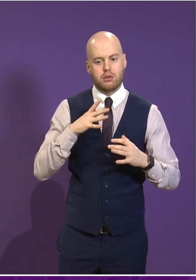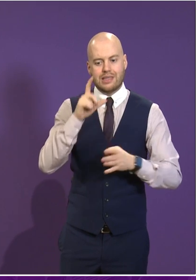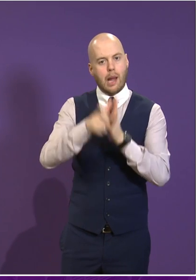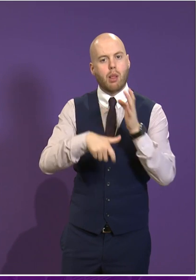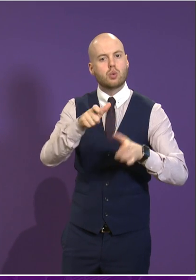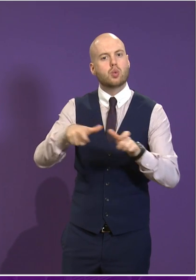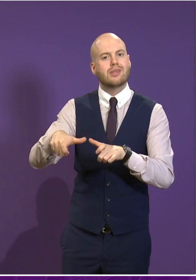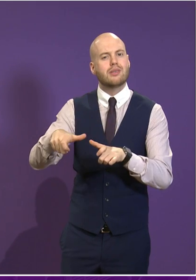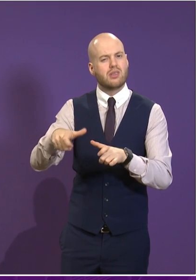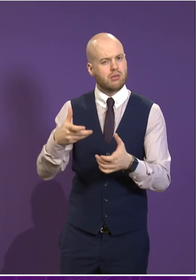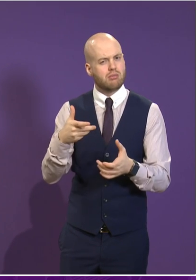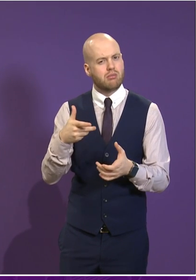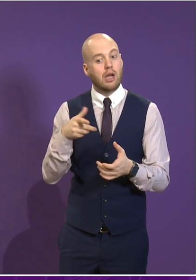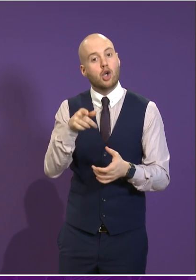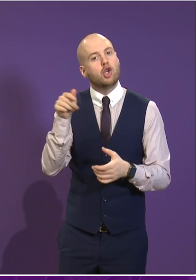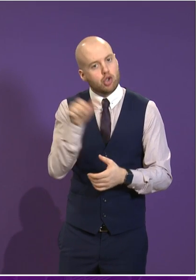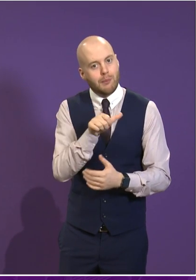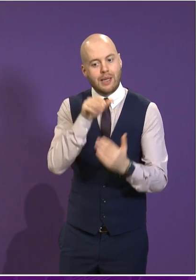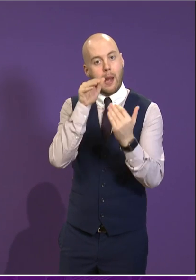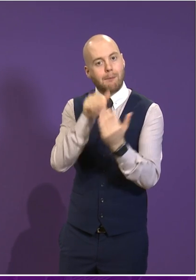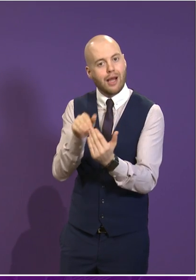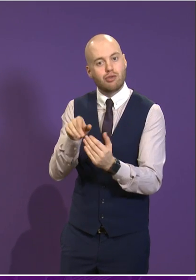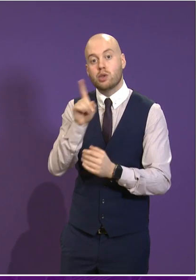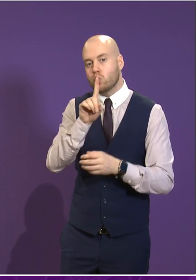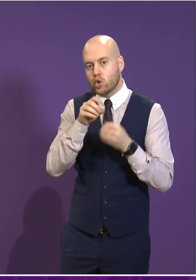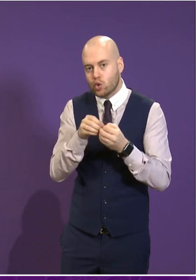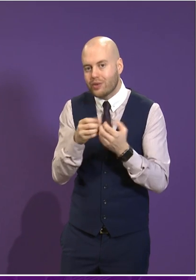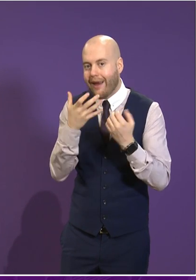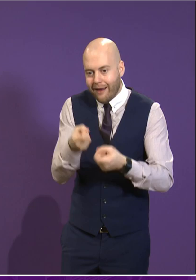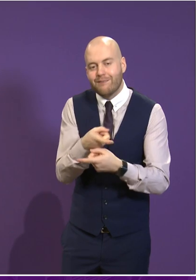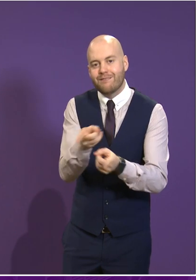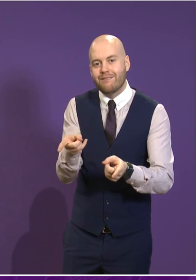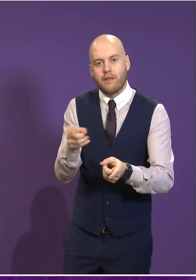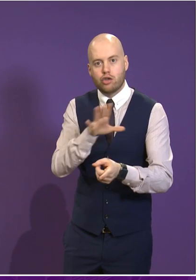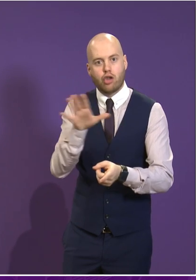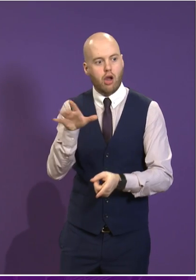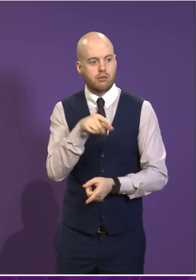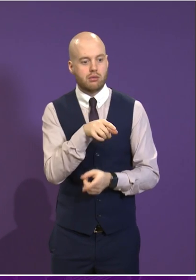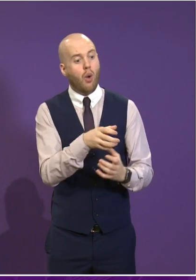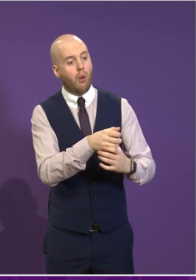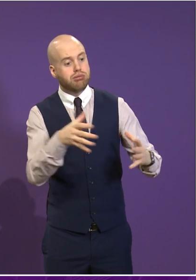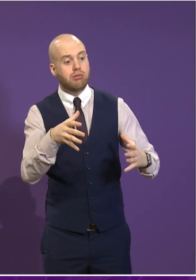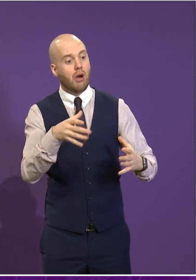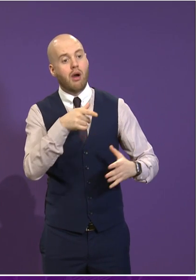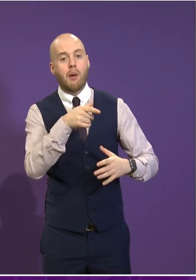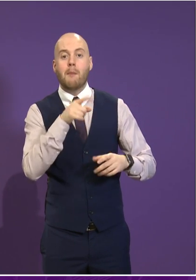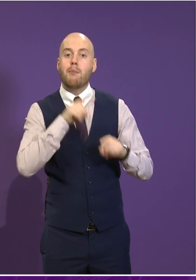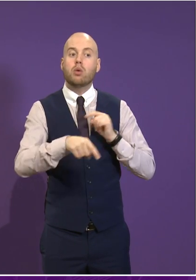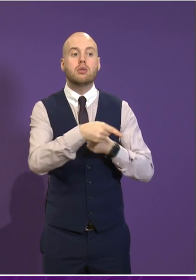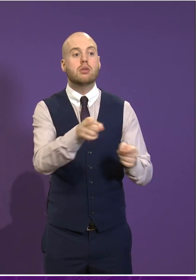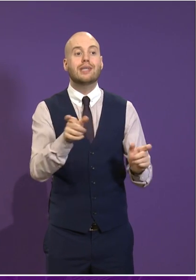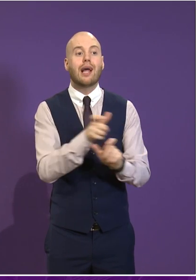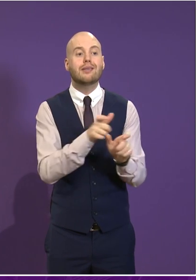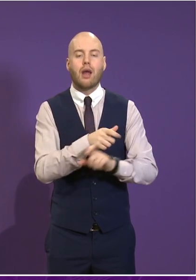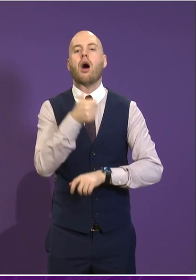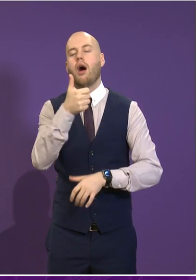that should be in proportion to the number of students they have, not just the ones with bigger numbers. So we, you know, quite deliberately put it